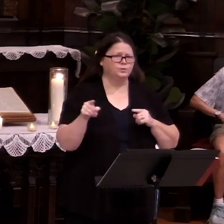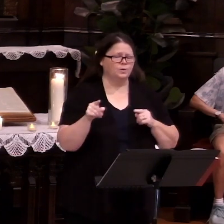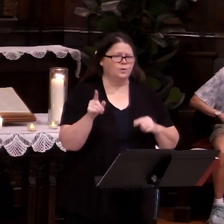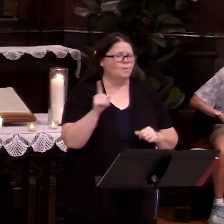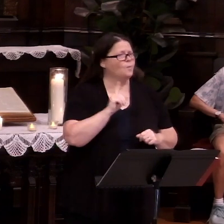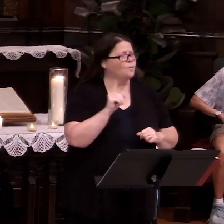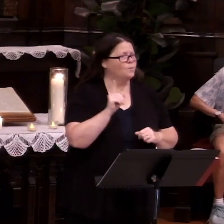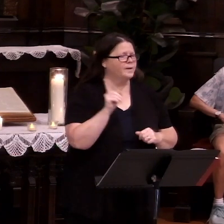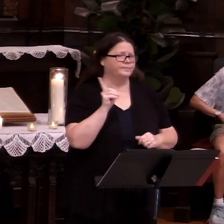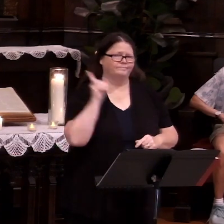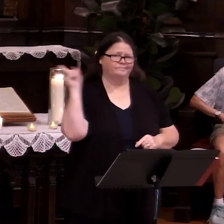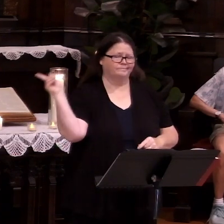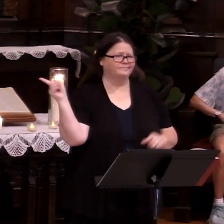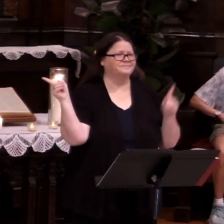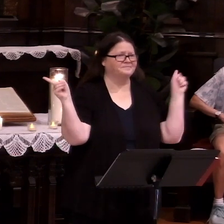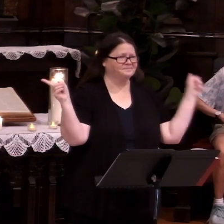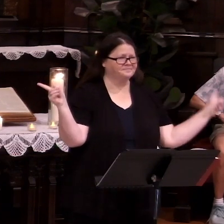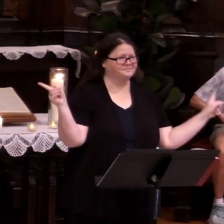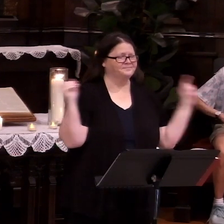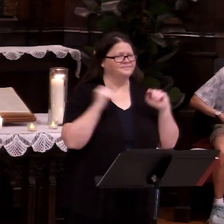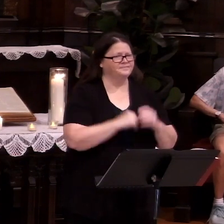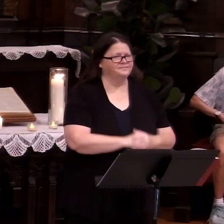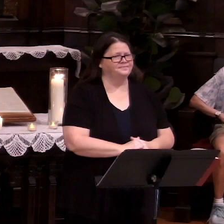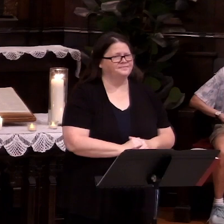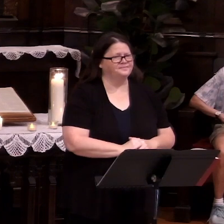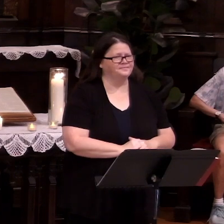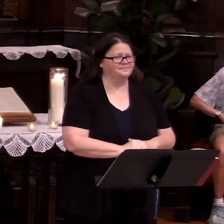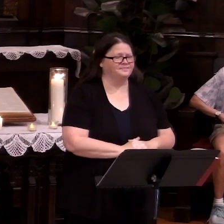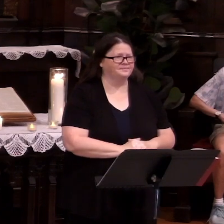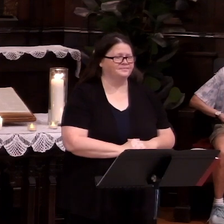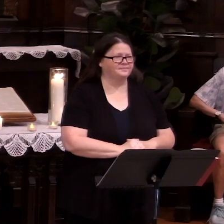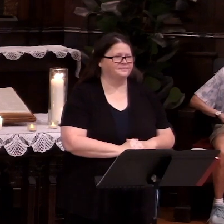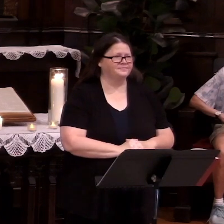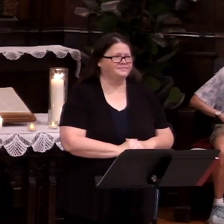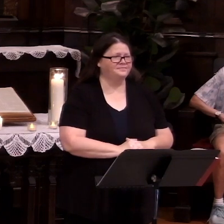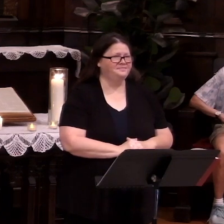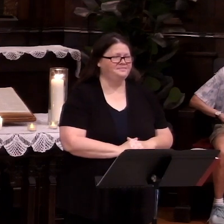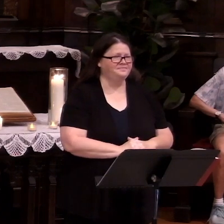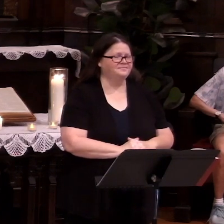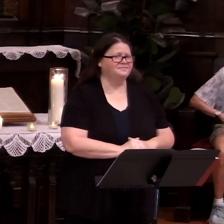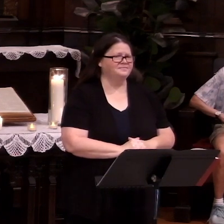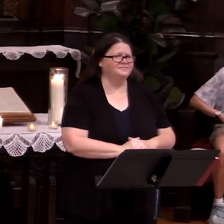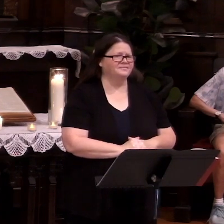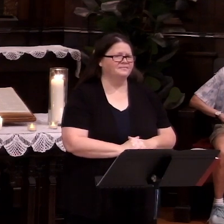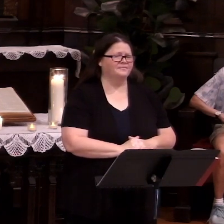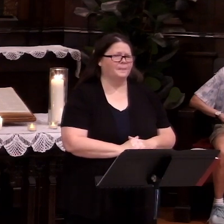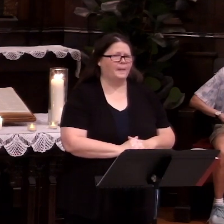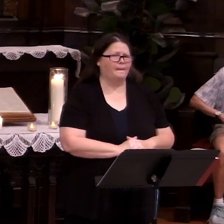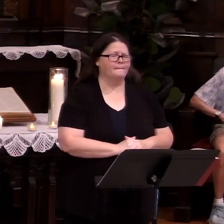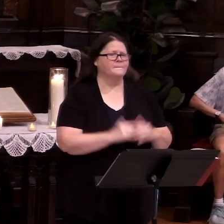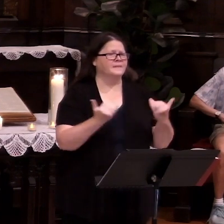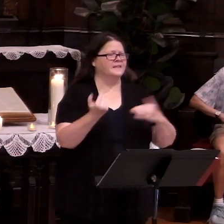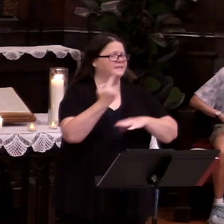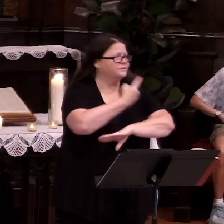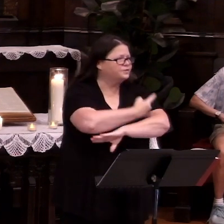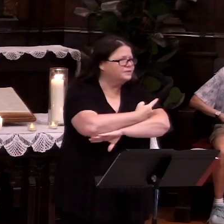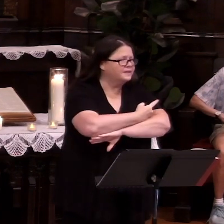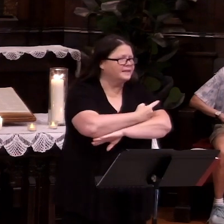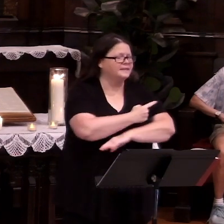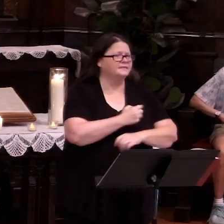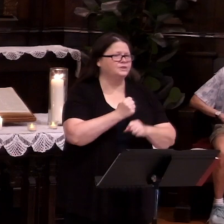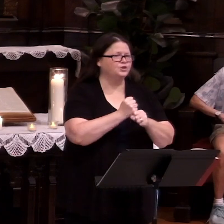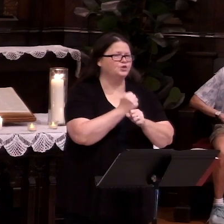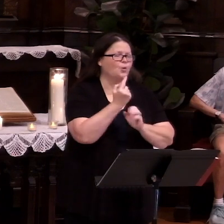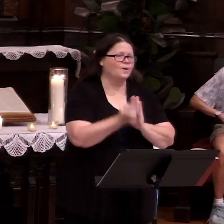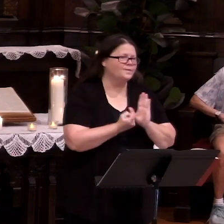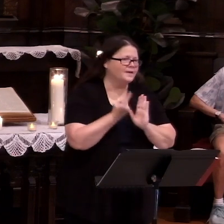by either door to the left or right of the front of the sanctuary here. And during today's coffee